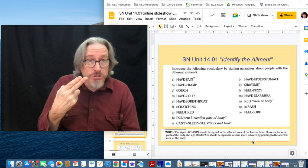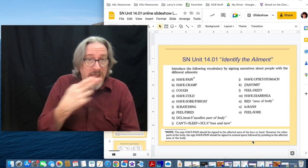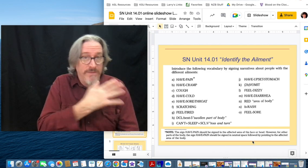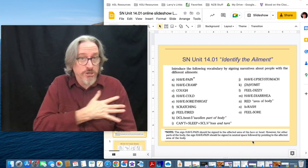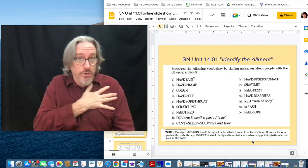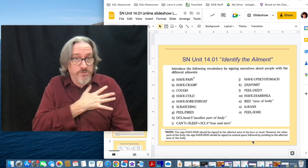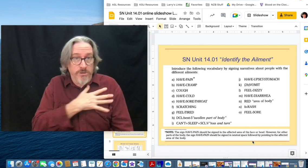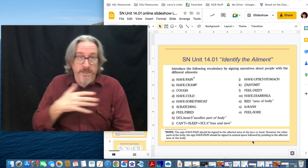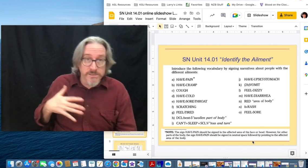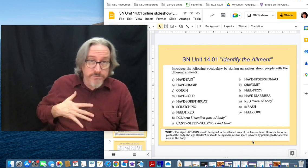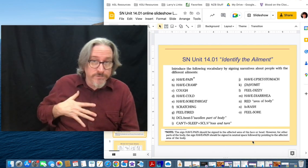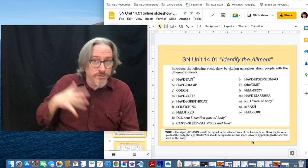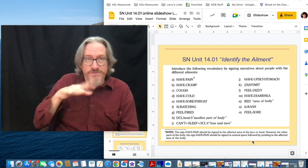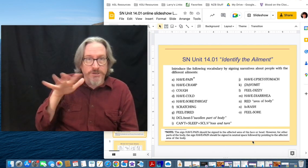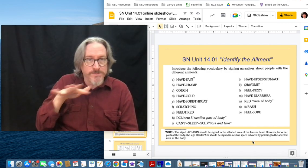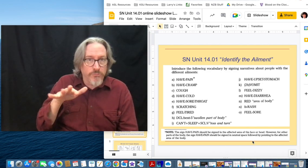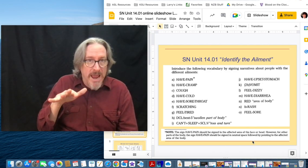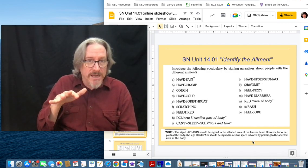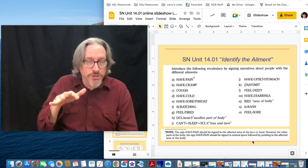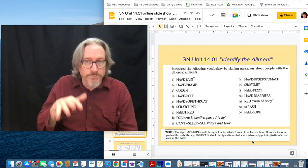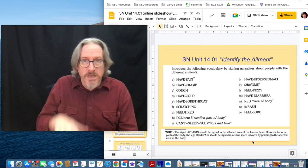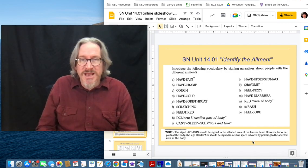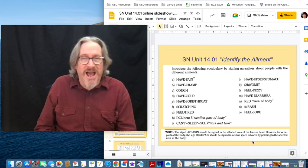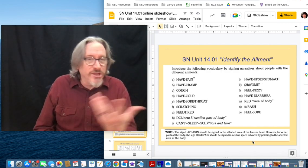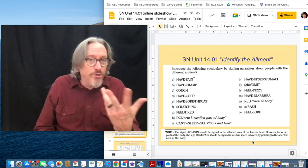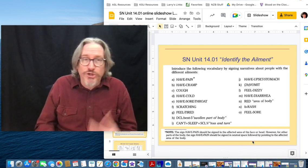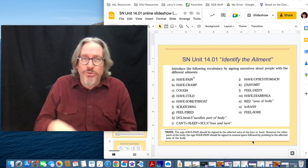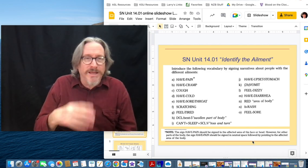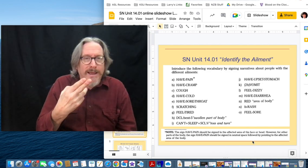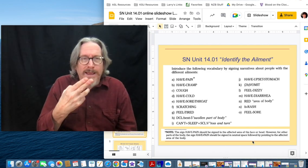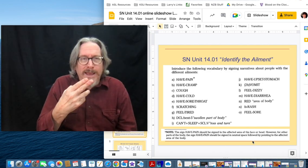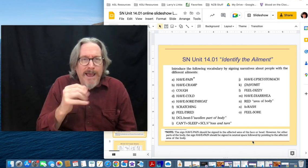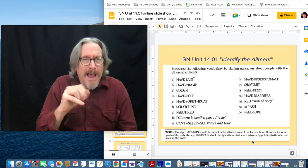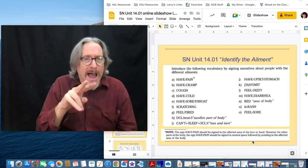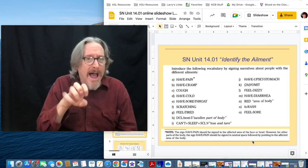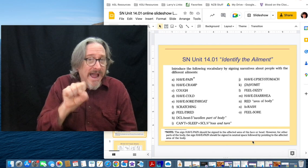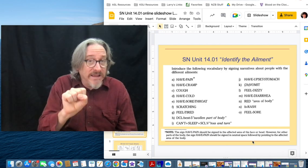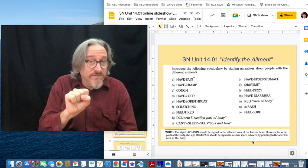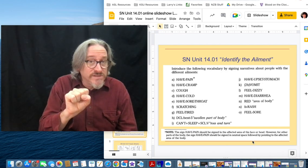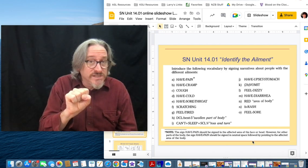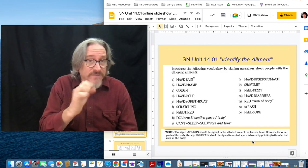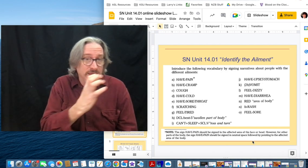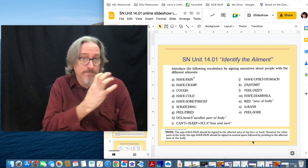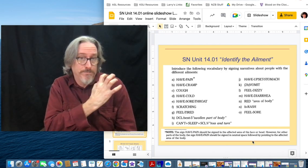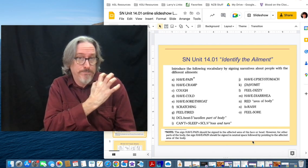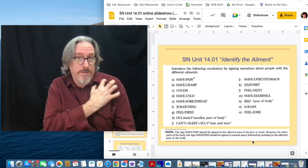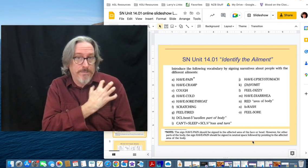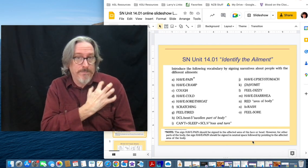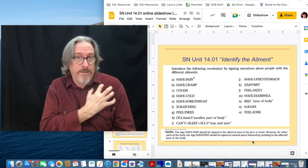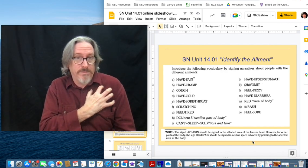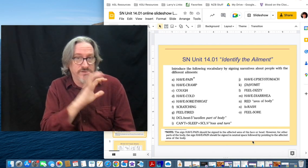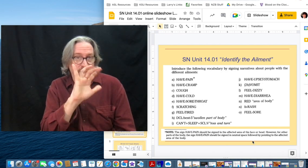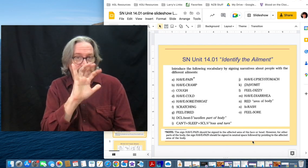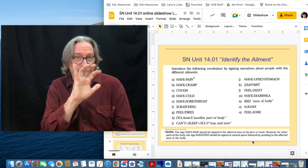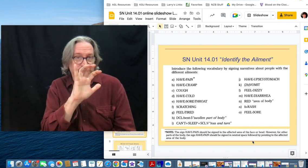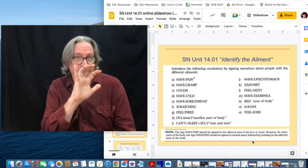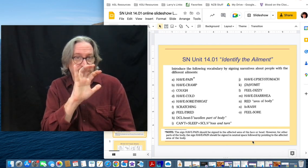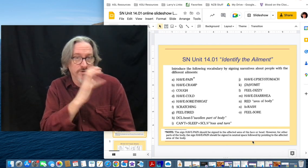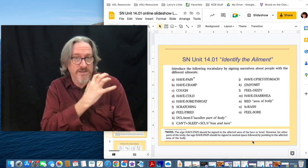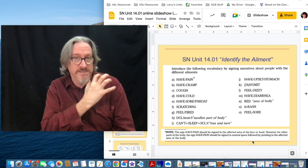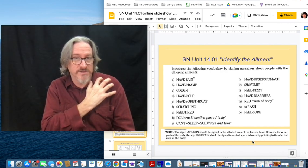Rash, and then show us where it is. So just fingerspell rash. You could do like hives, and then so as